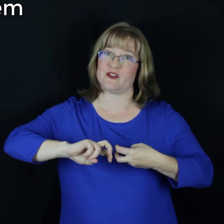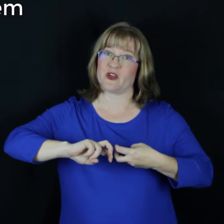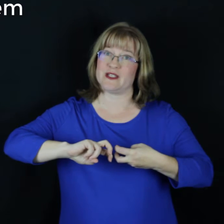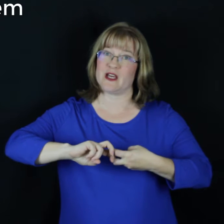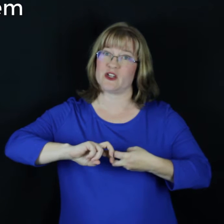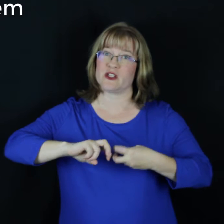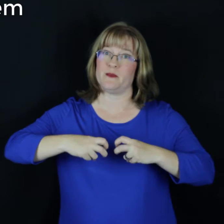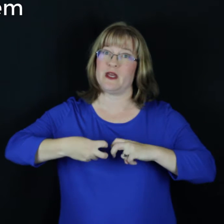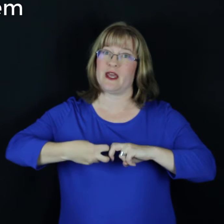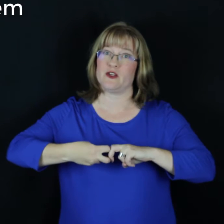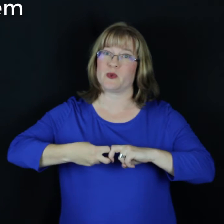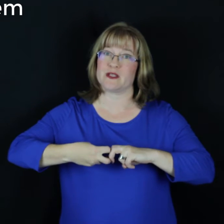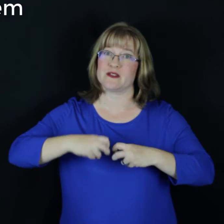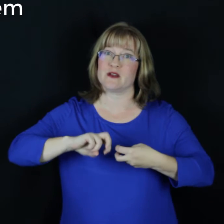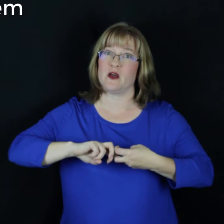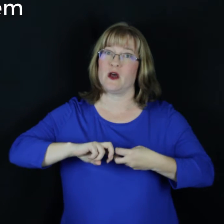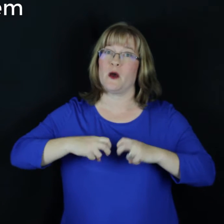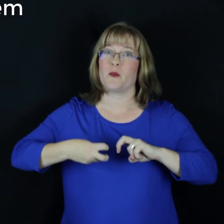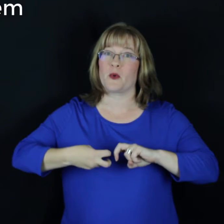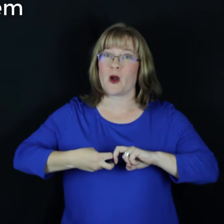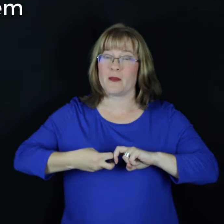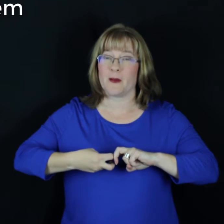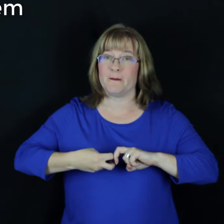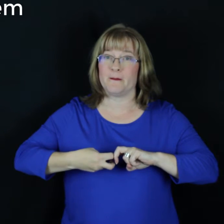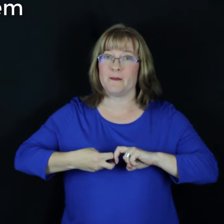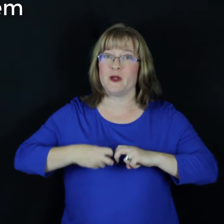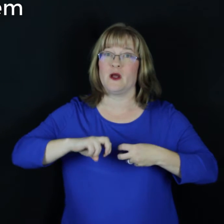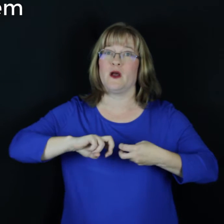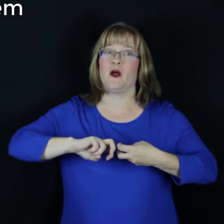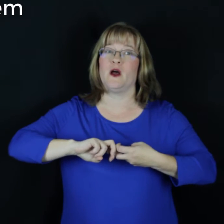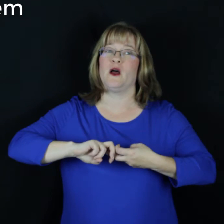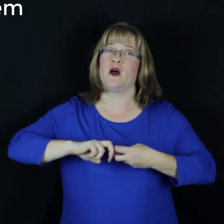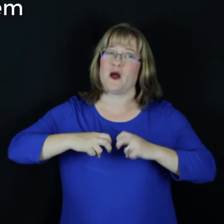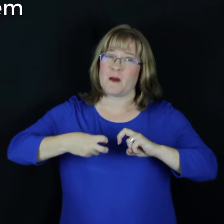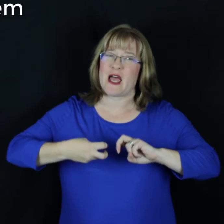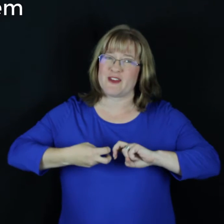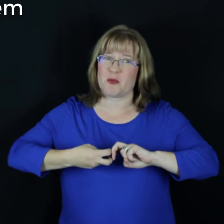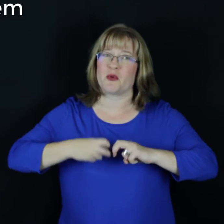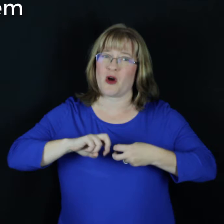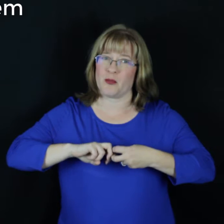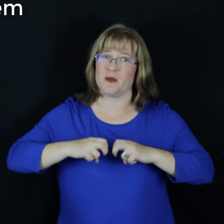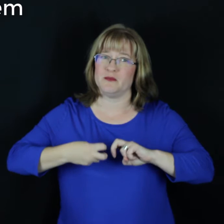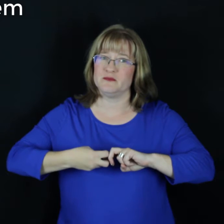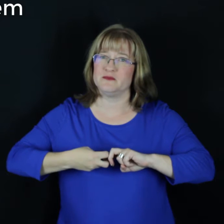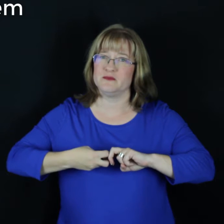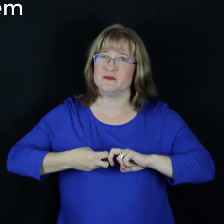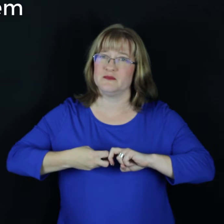and you're going to touch them and twist. Problem. I'm having a problem.